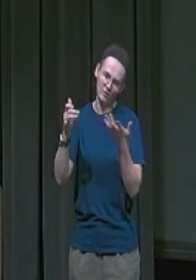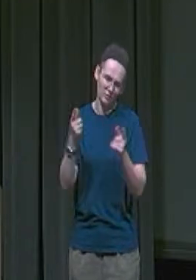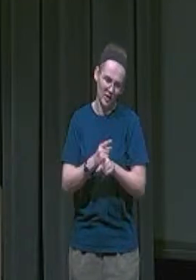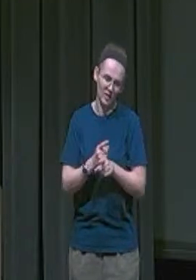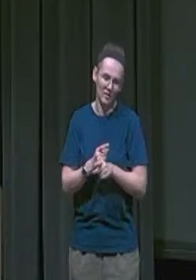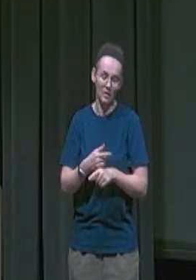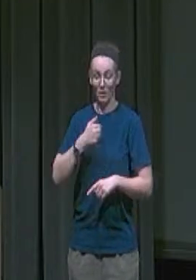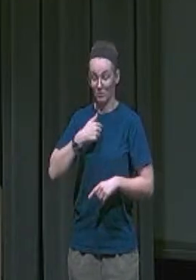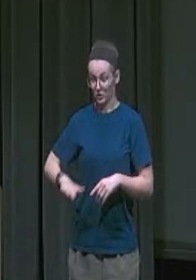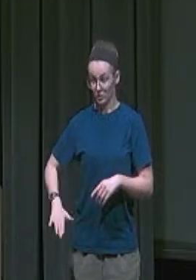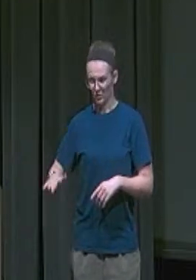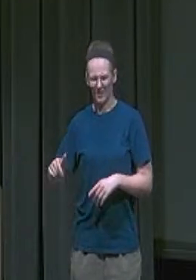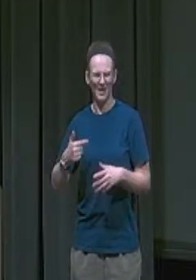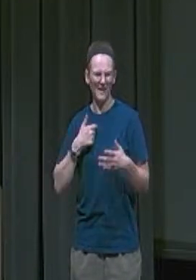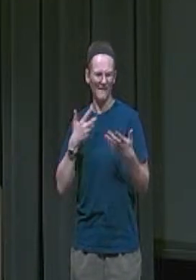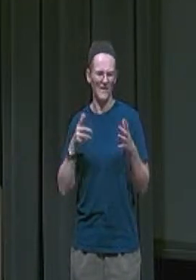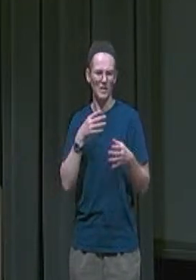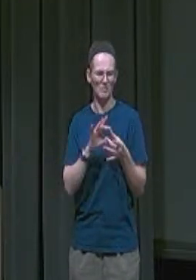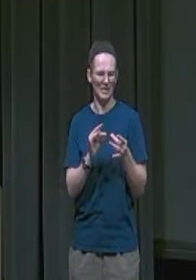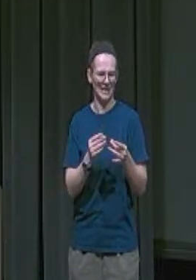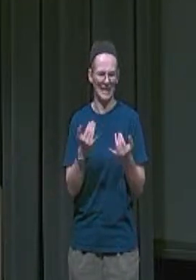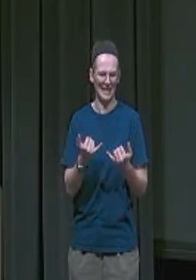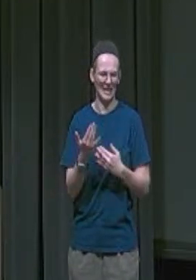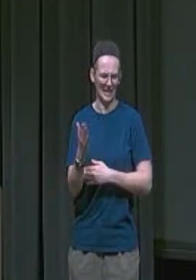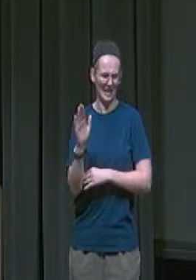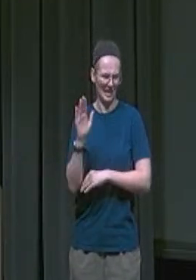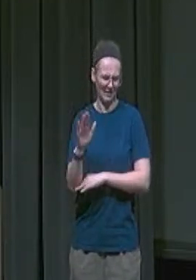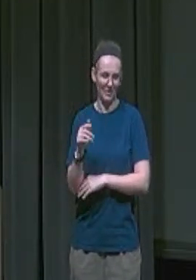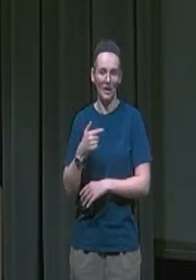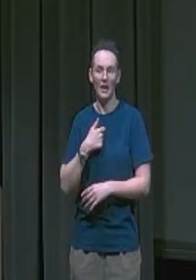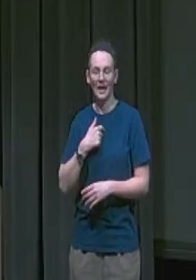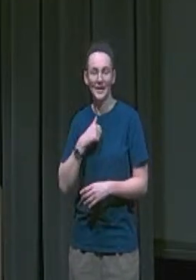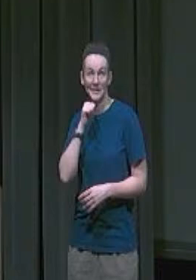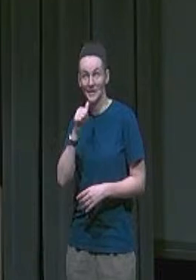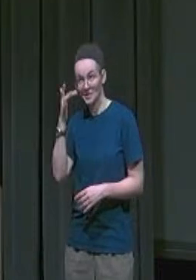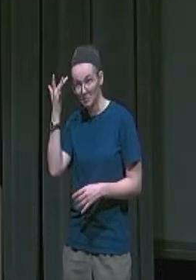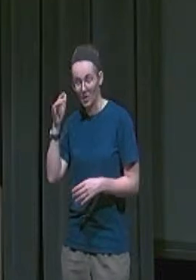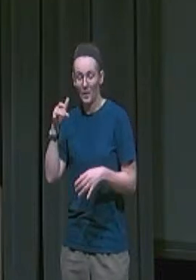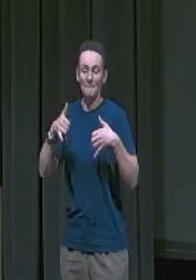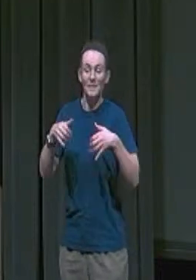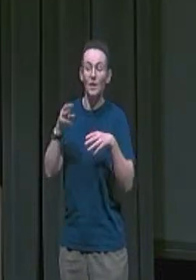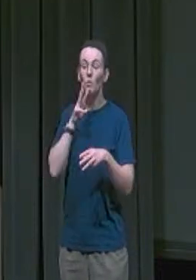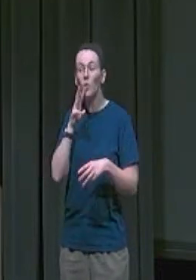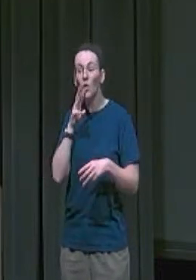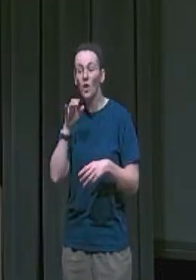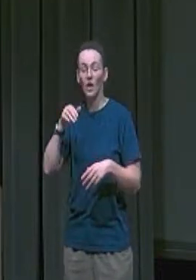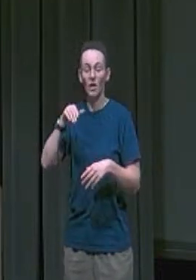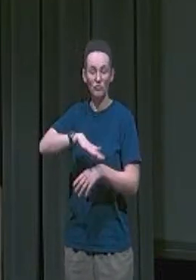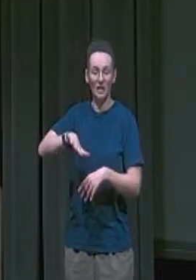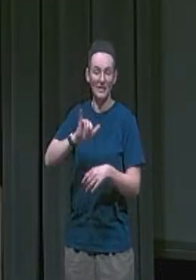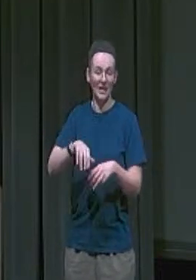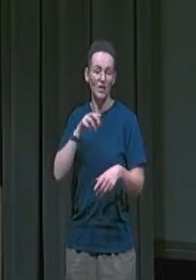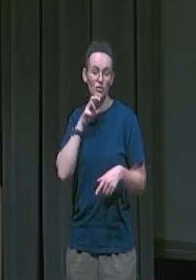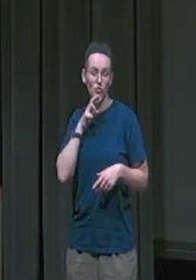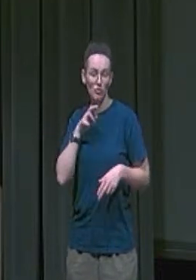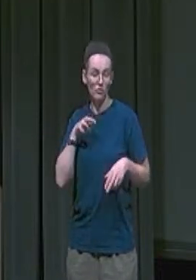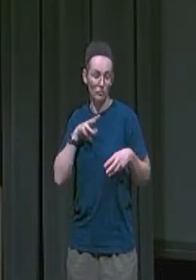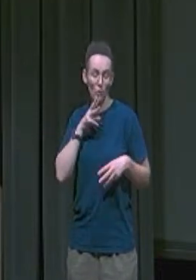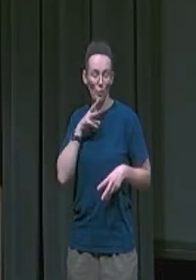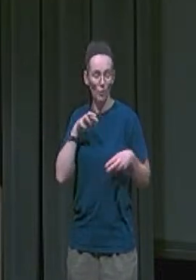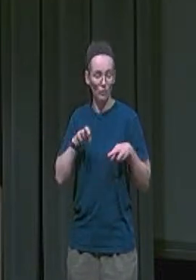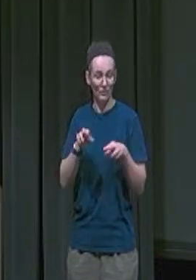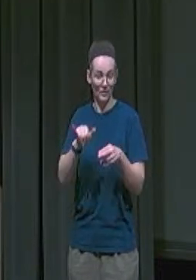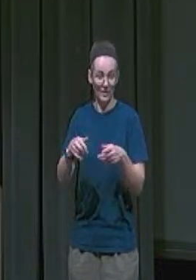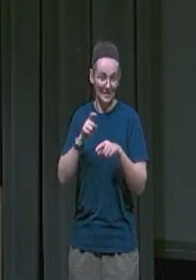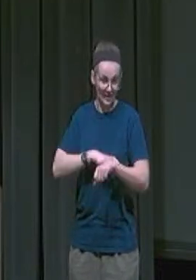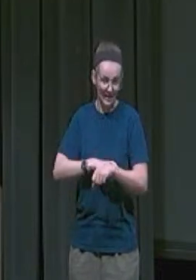afternoon, probably unintelligently playing in the water in and around the dam, in and around the river at that particular time wasn't a very smart thing to do. It was just something that we